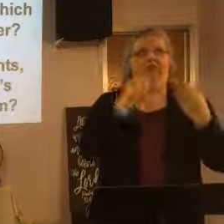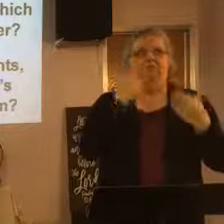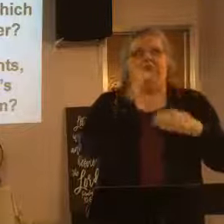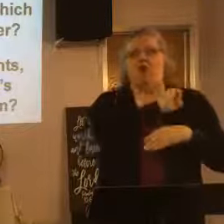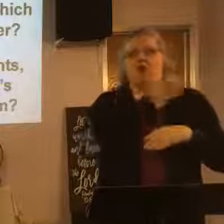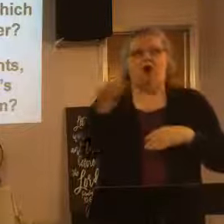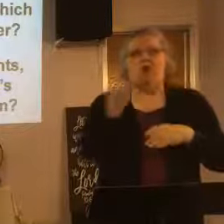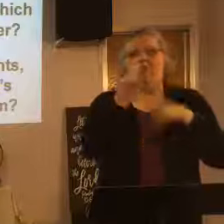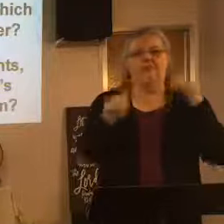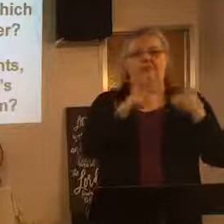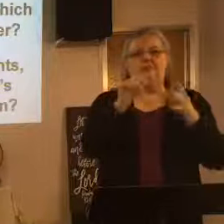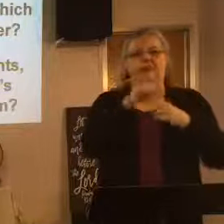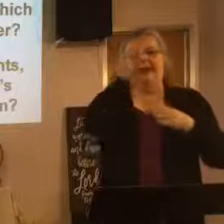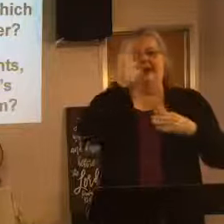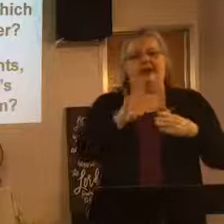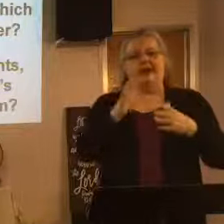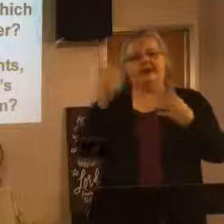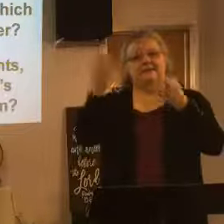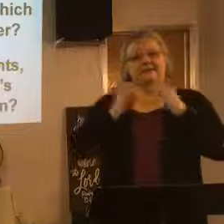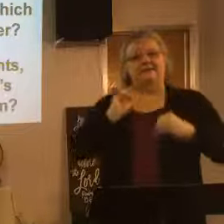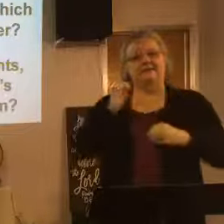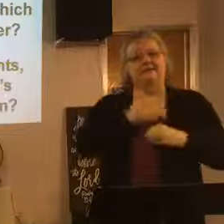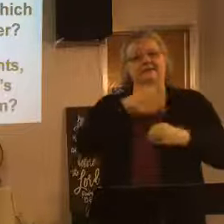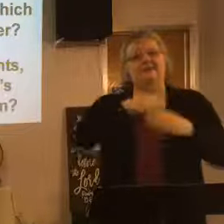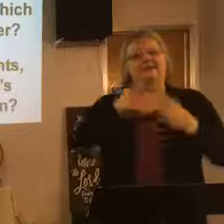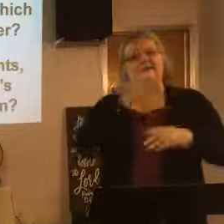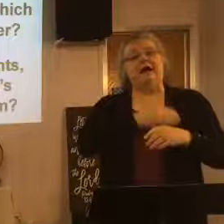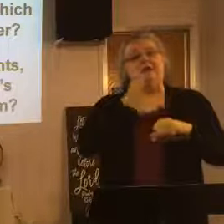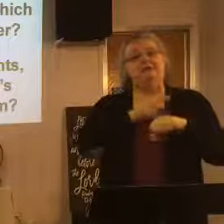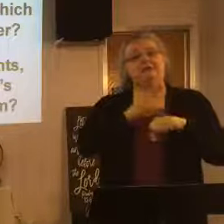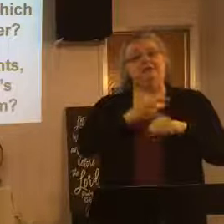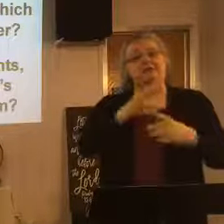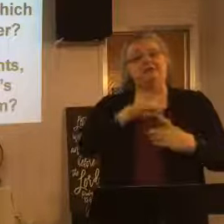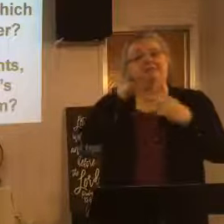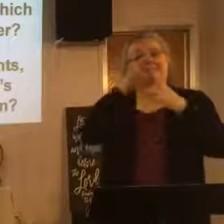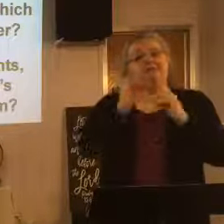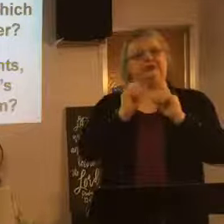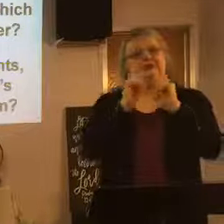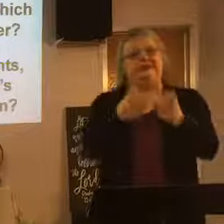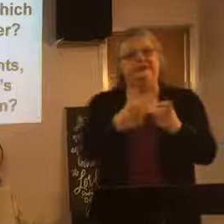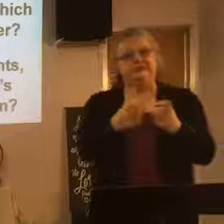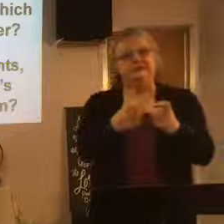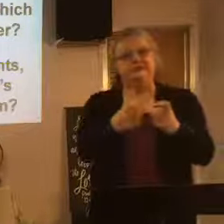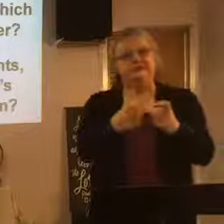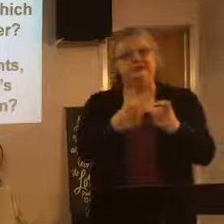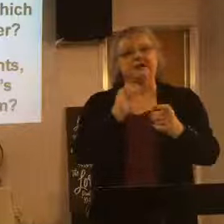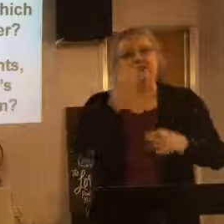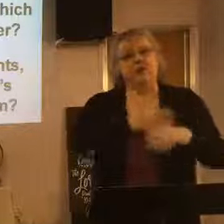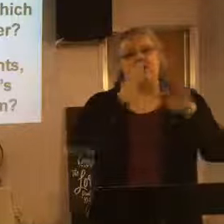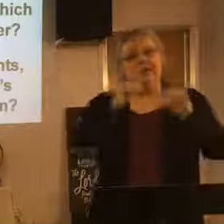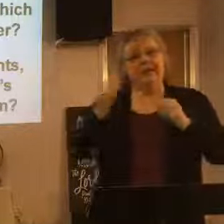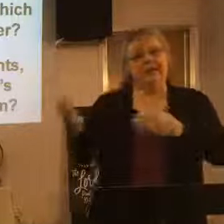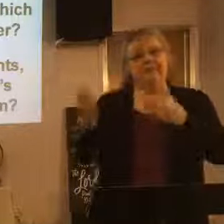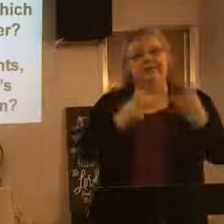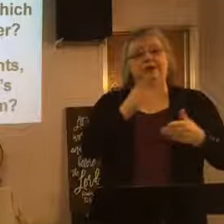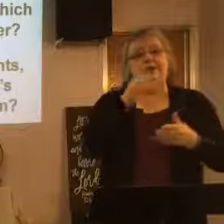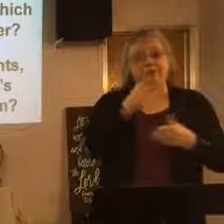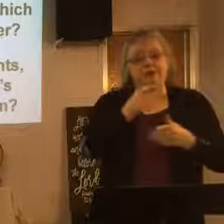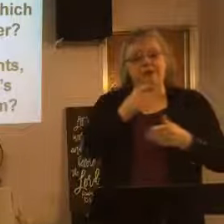all the people God has surrounded us in our church with these special abilities and gifts so that we can bring to you